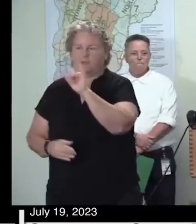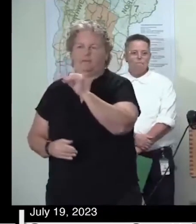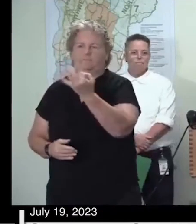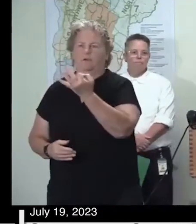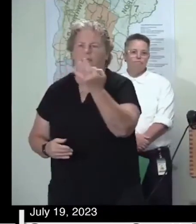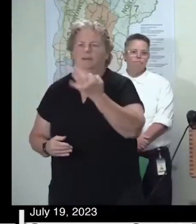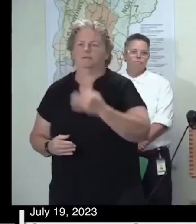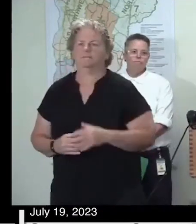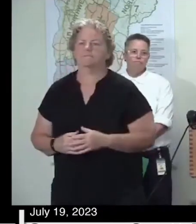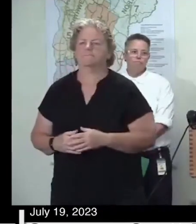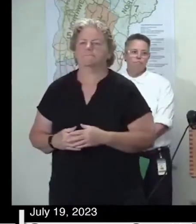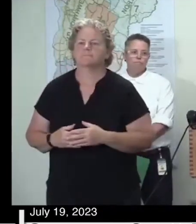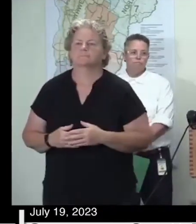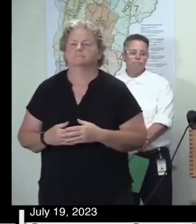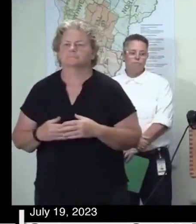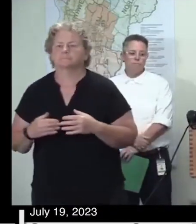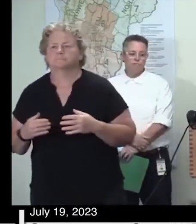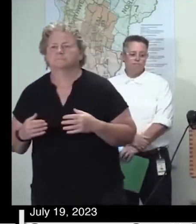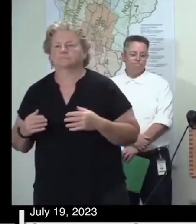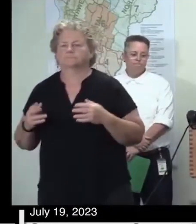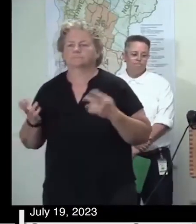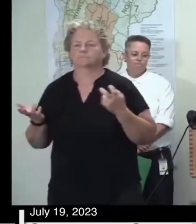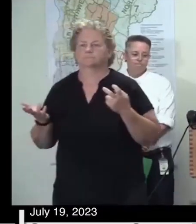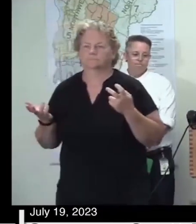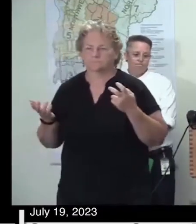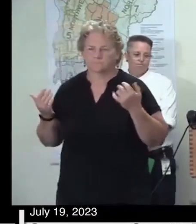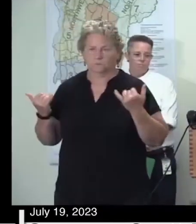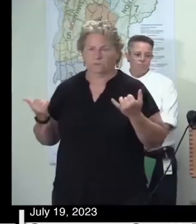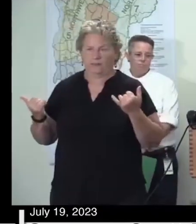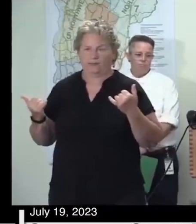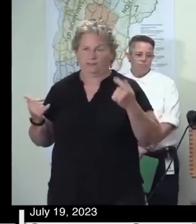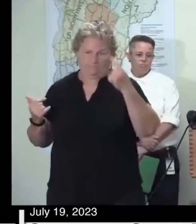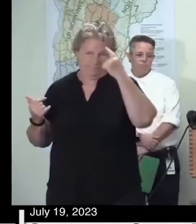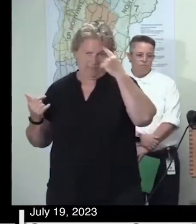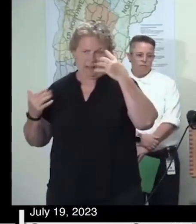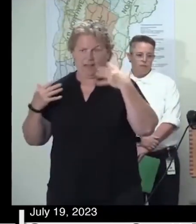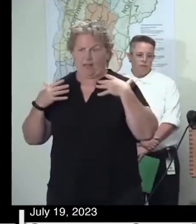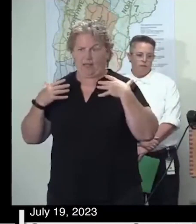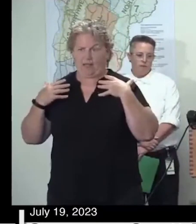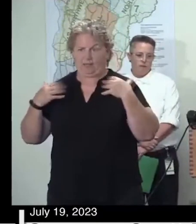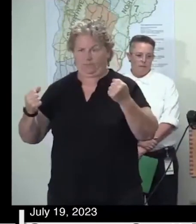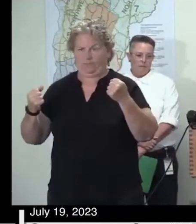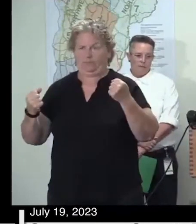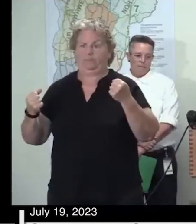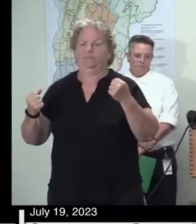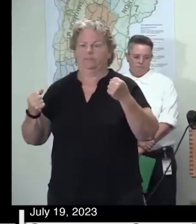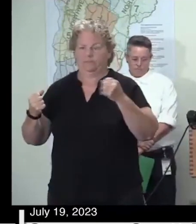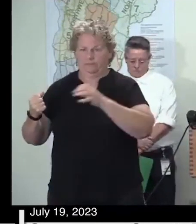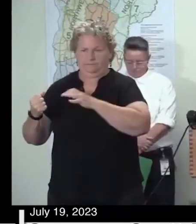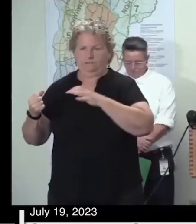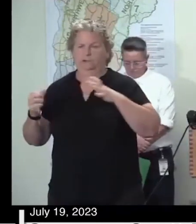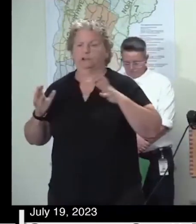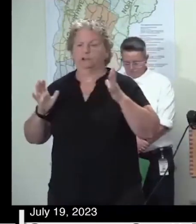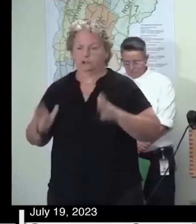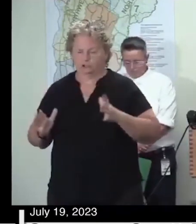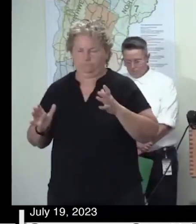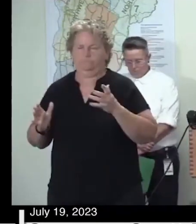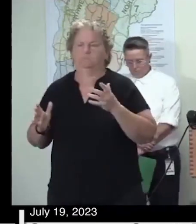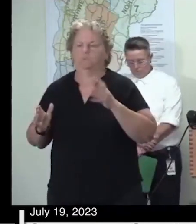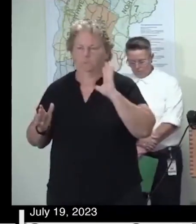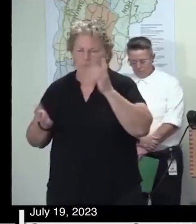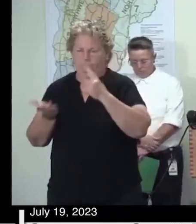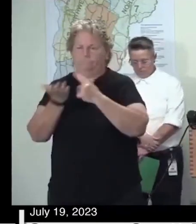to people who are, understandably, going through a lot right now and need some support. I want you to know